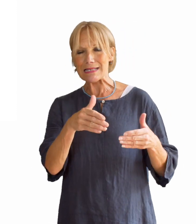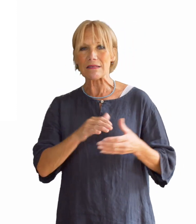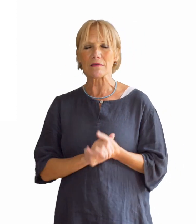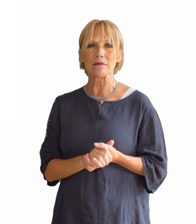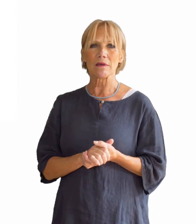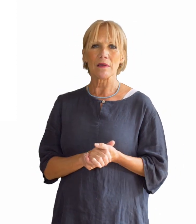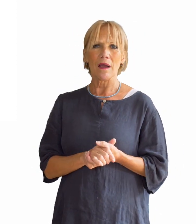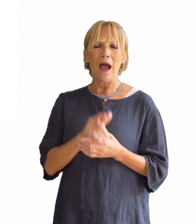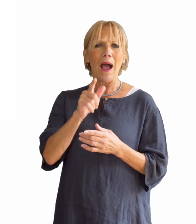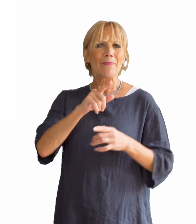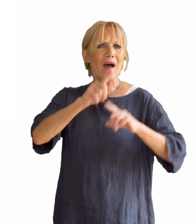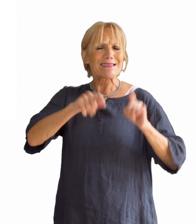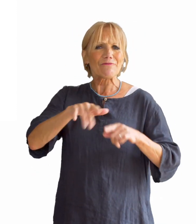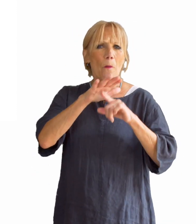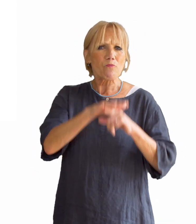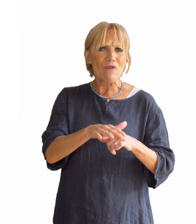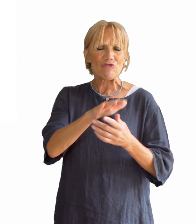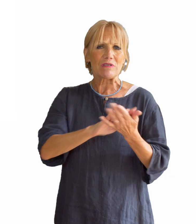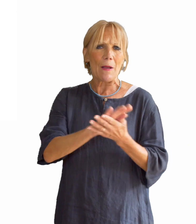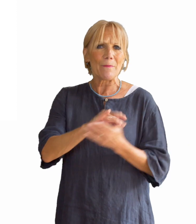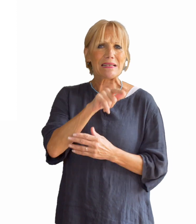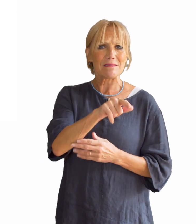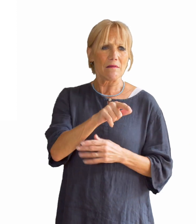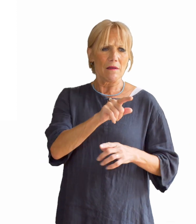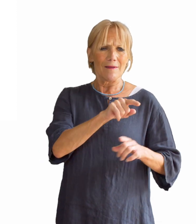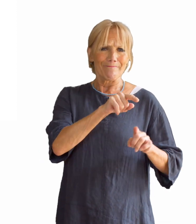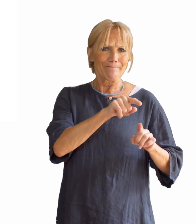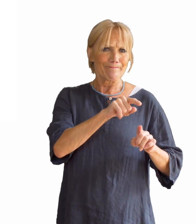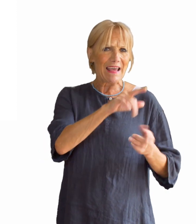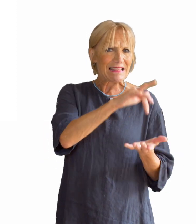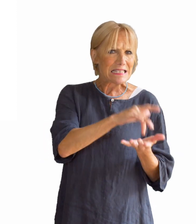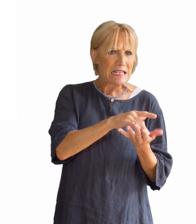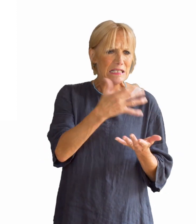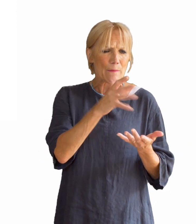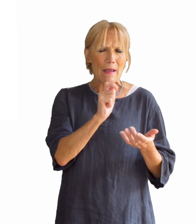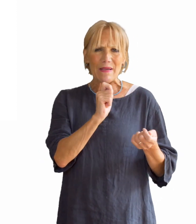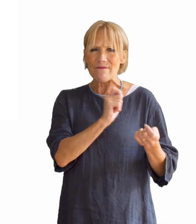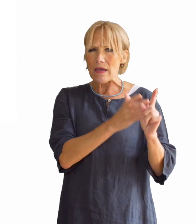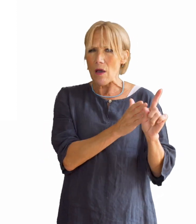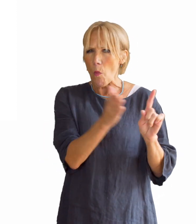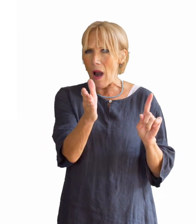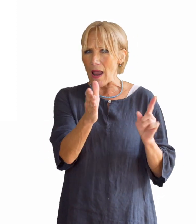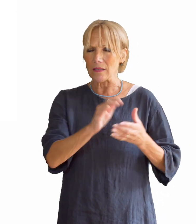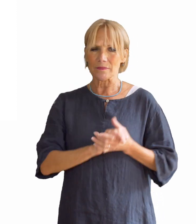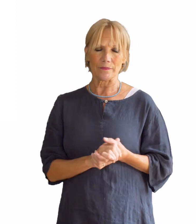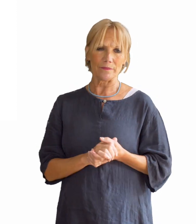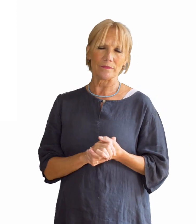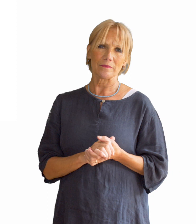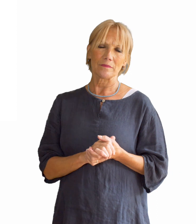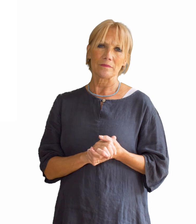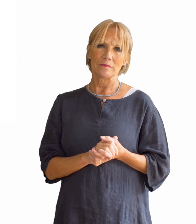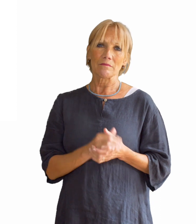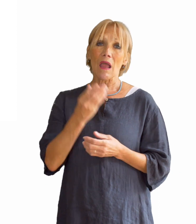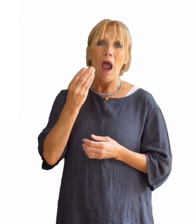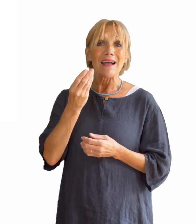there are various pressures that may drive meeting centres to veer away from one or more of these elements. Some areas of the health